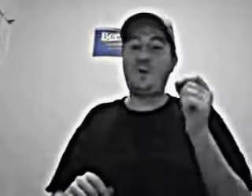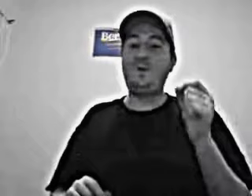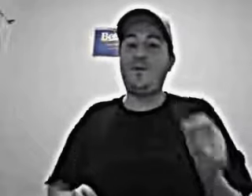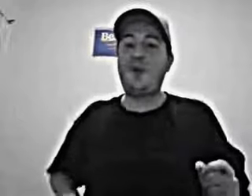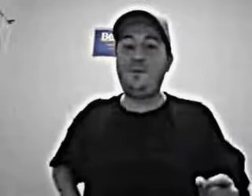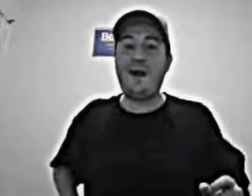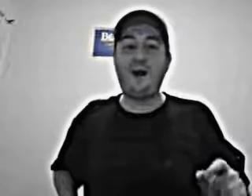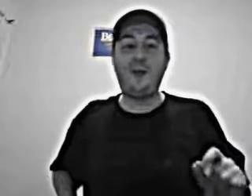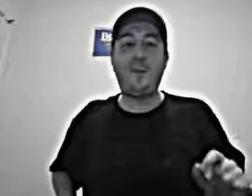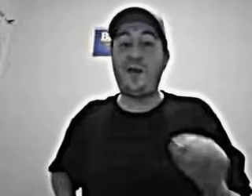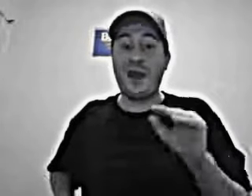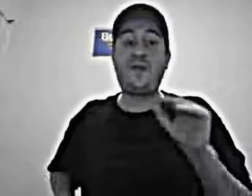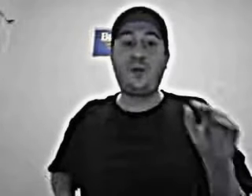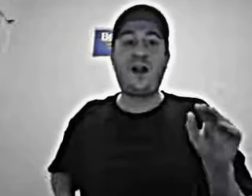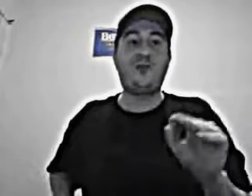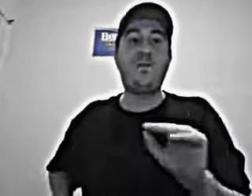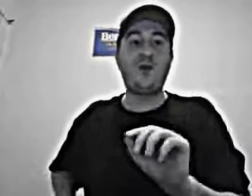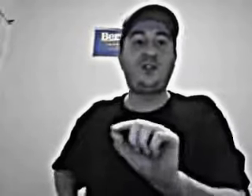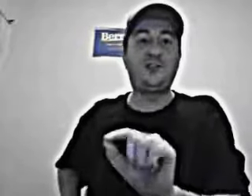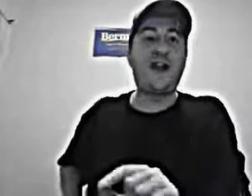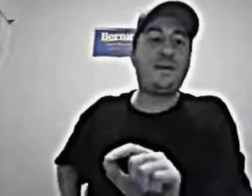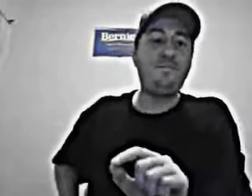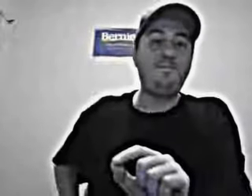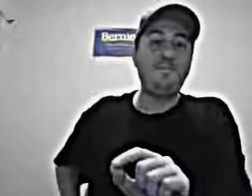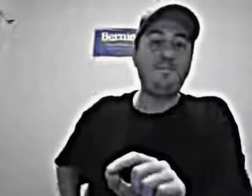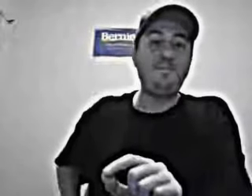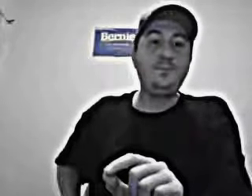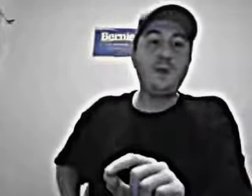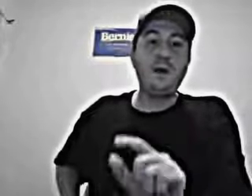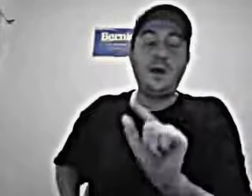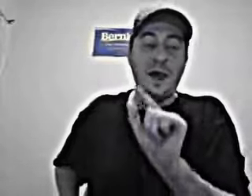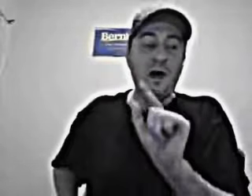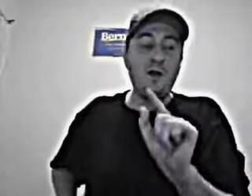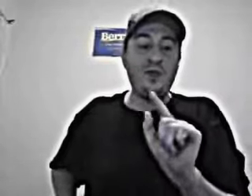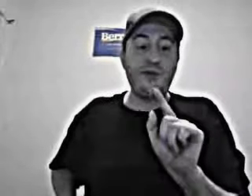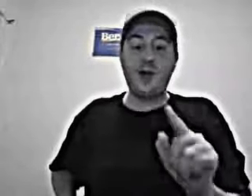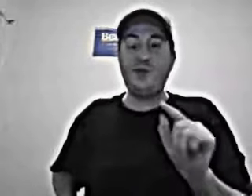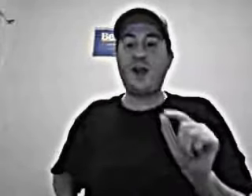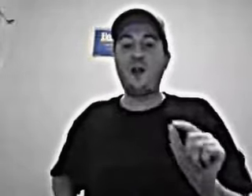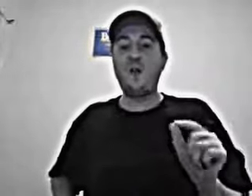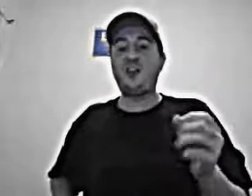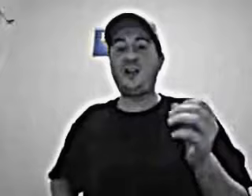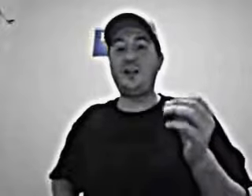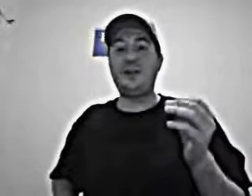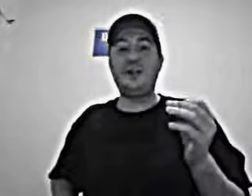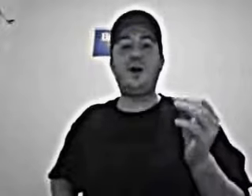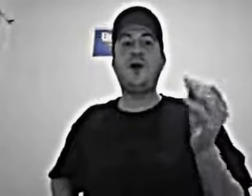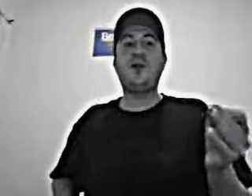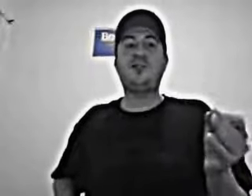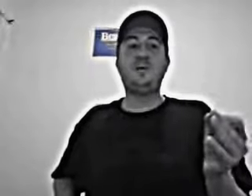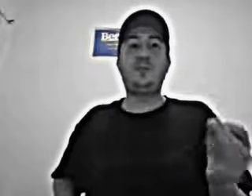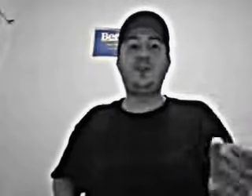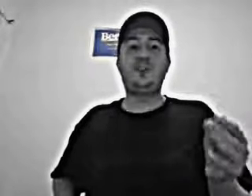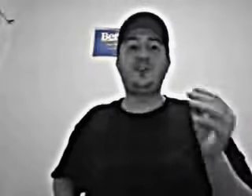maybe they can make them they have to make the most of that now the other thing I want to mention even though I'm not using pictures